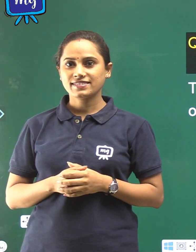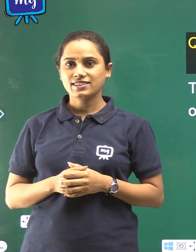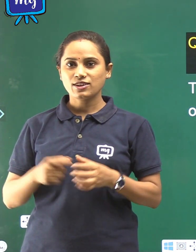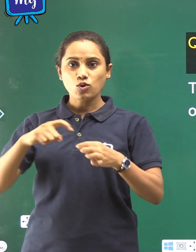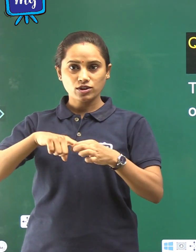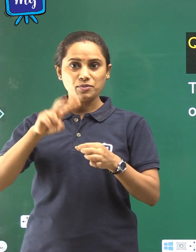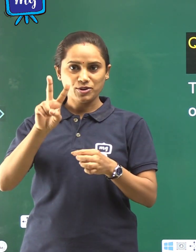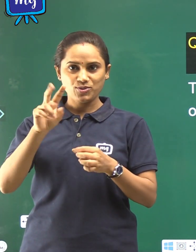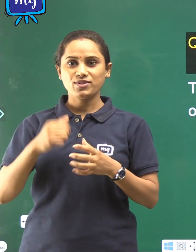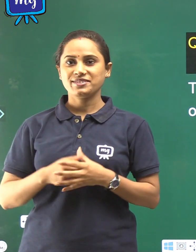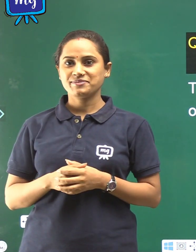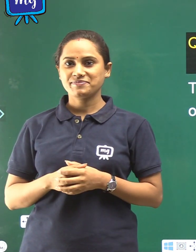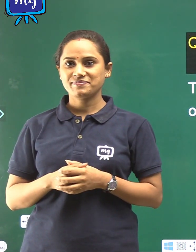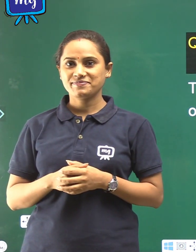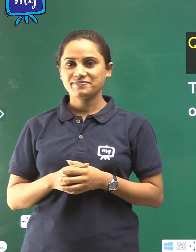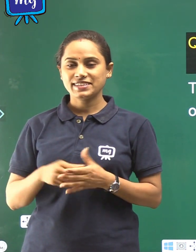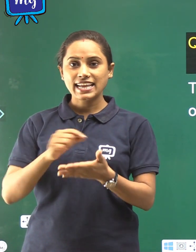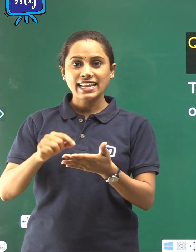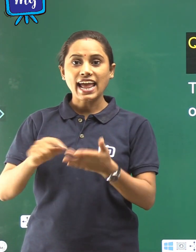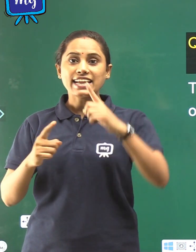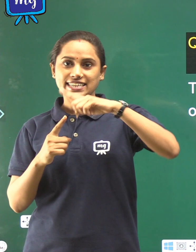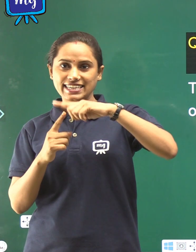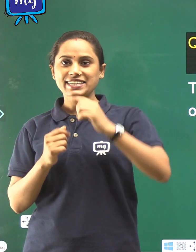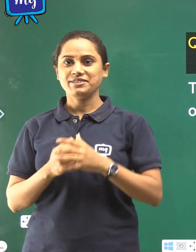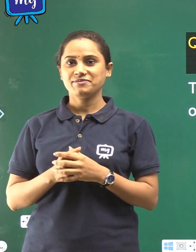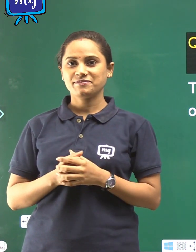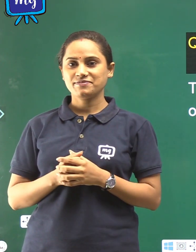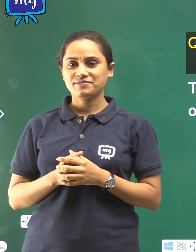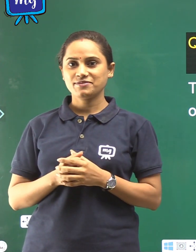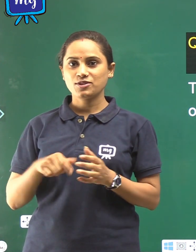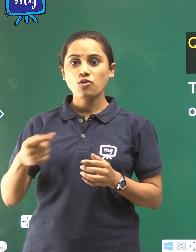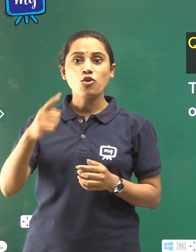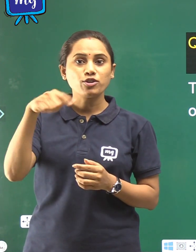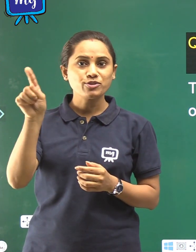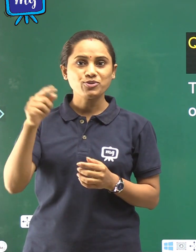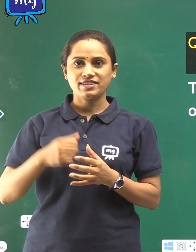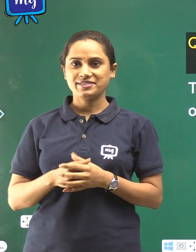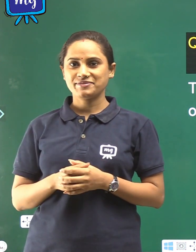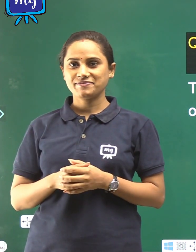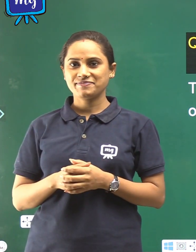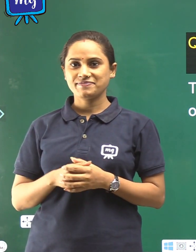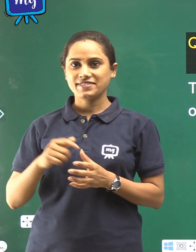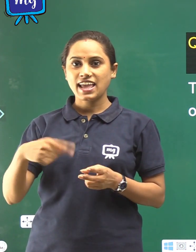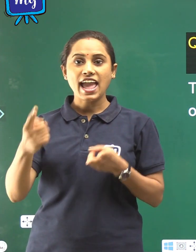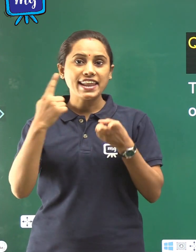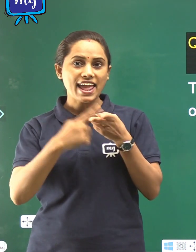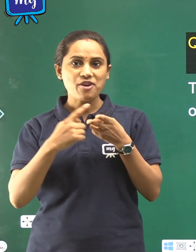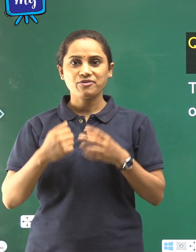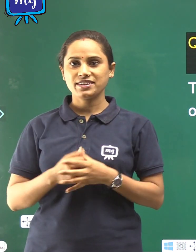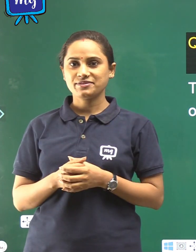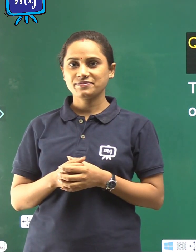Question number 2, write T for true and